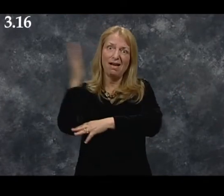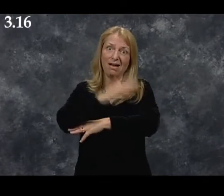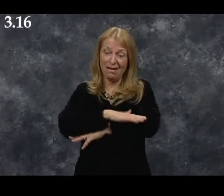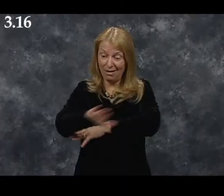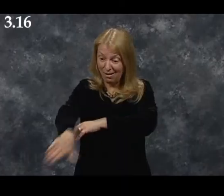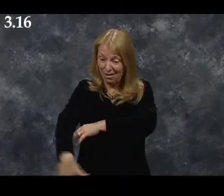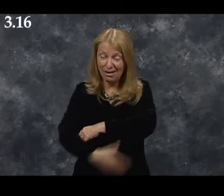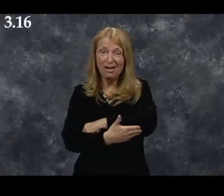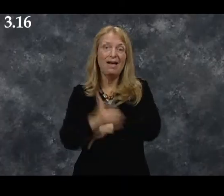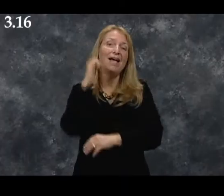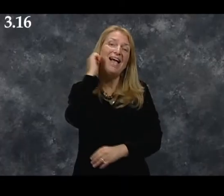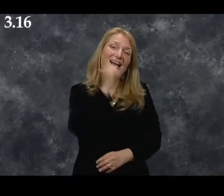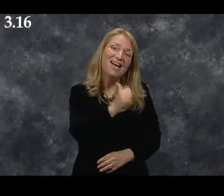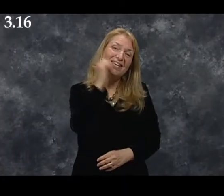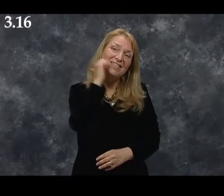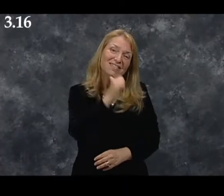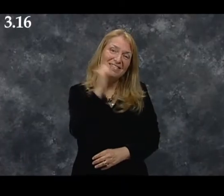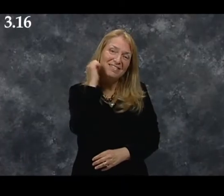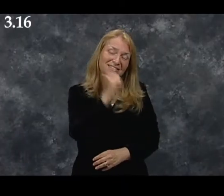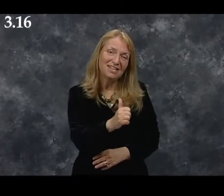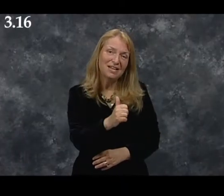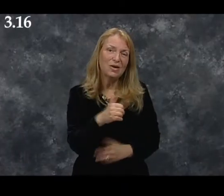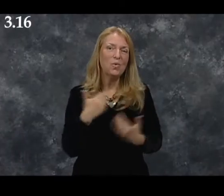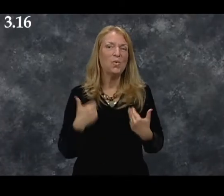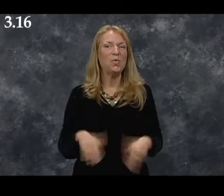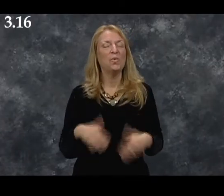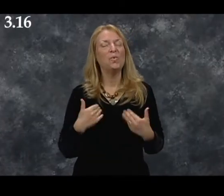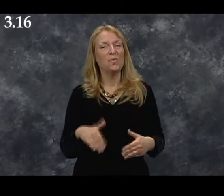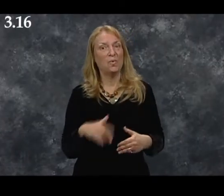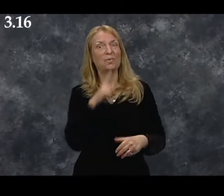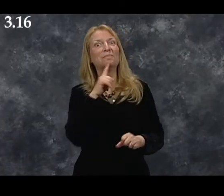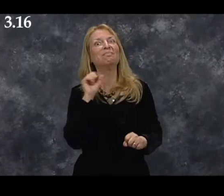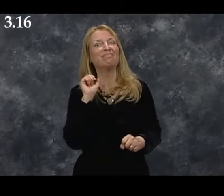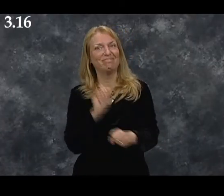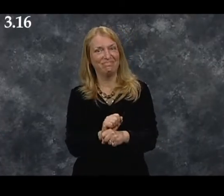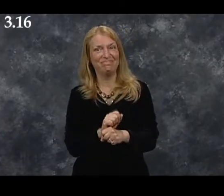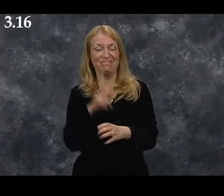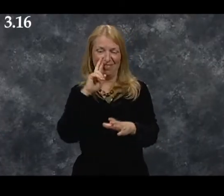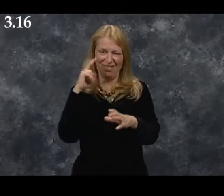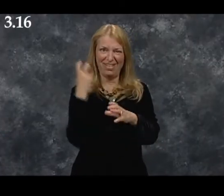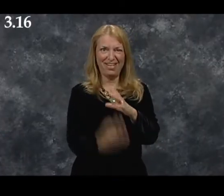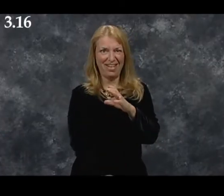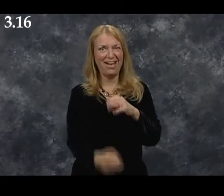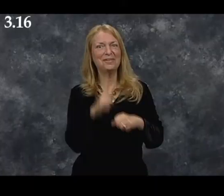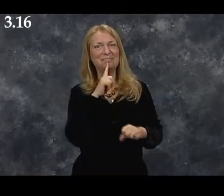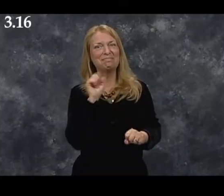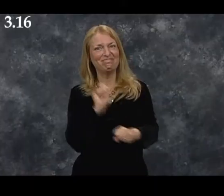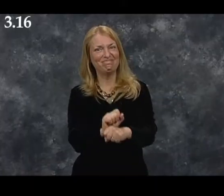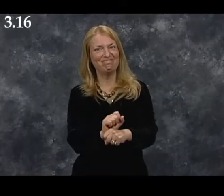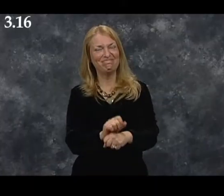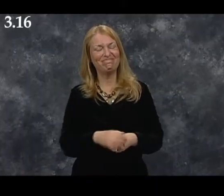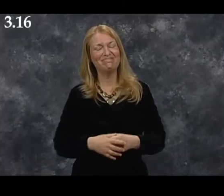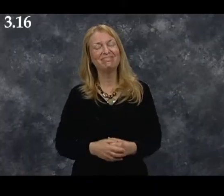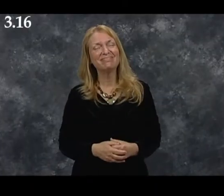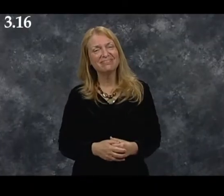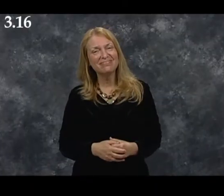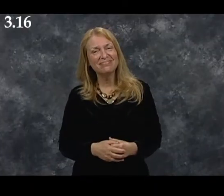available? 24 hours a day, 7 days a week. Now that's true access.